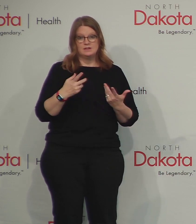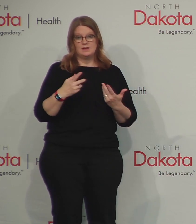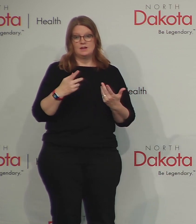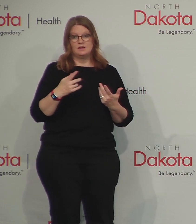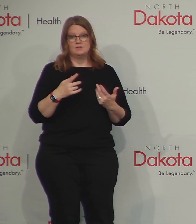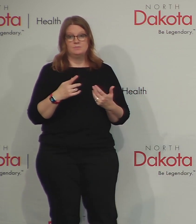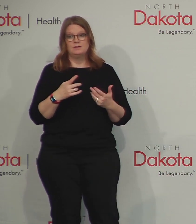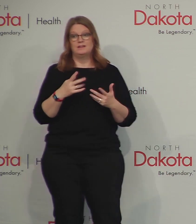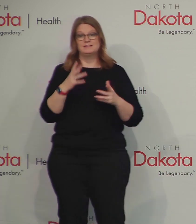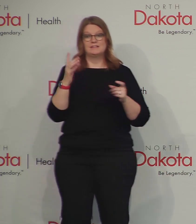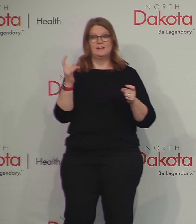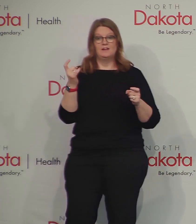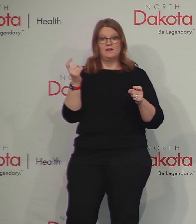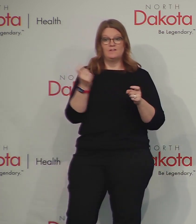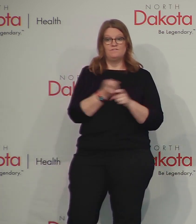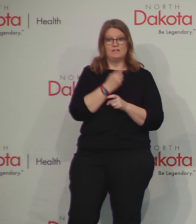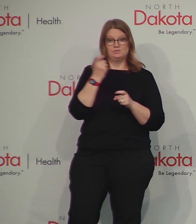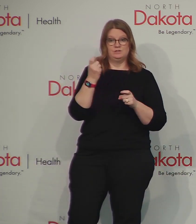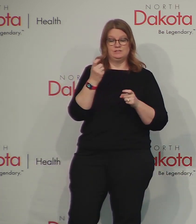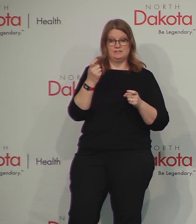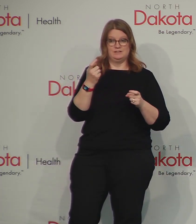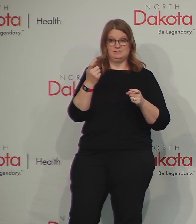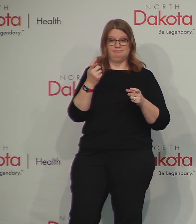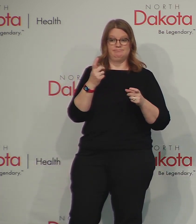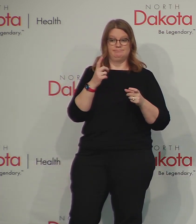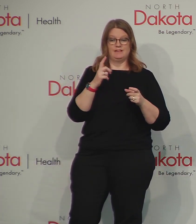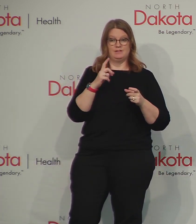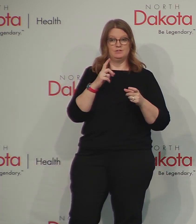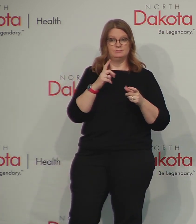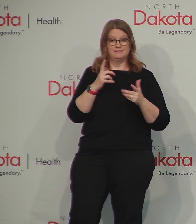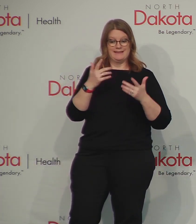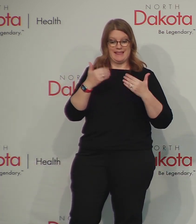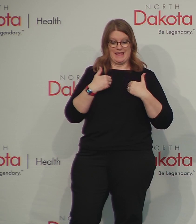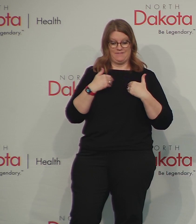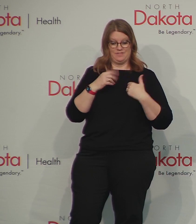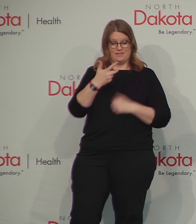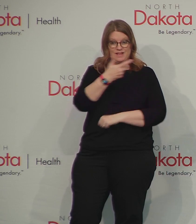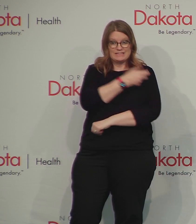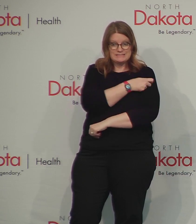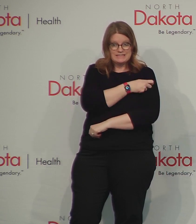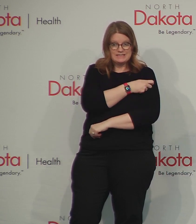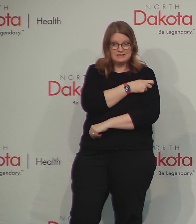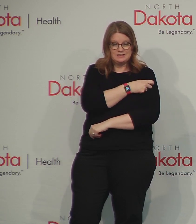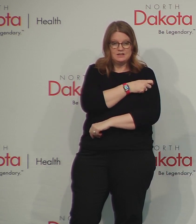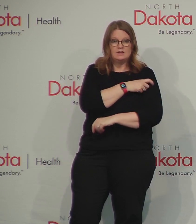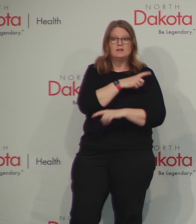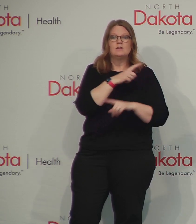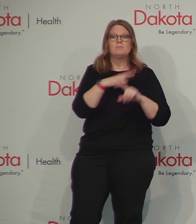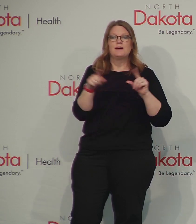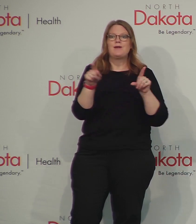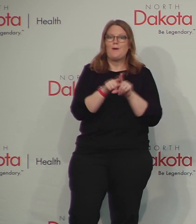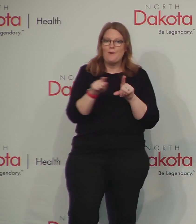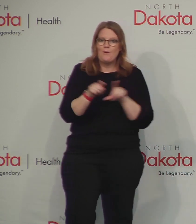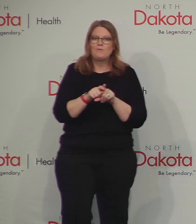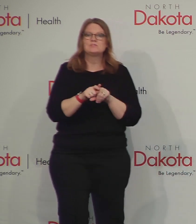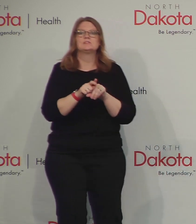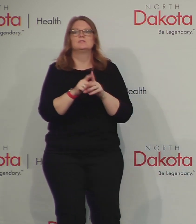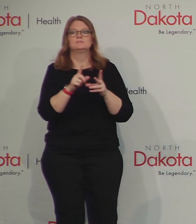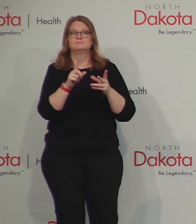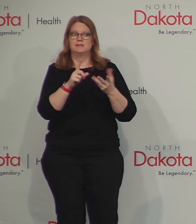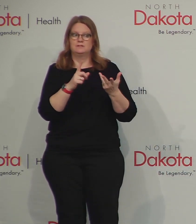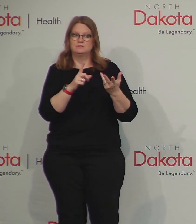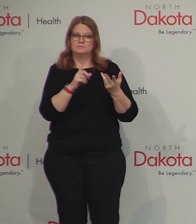receive the vaccine in North Dakota. It's only success in breaking the chain of transmission and protecting our most